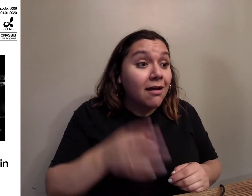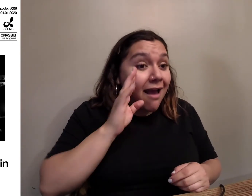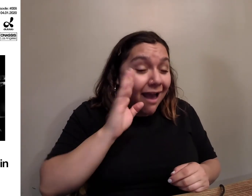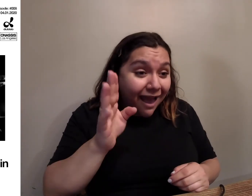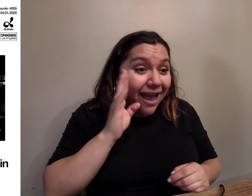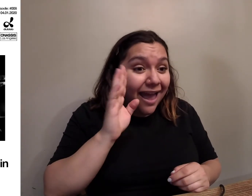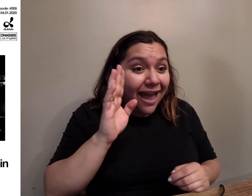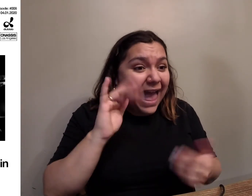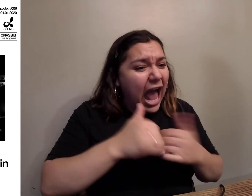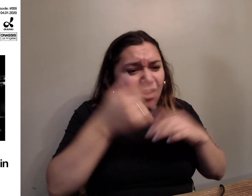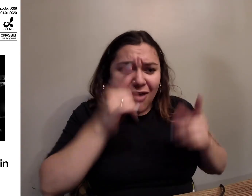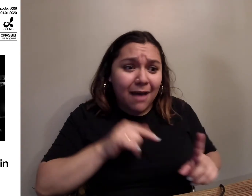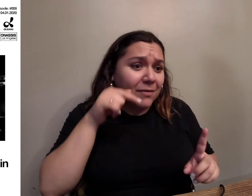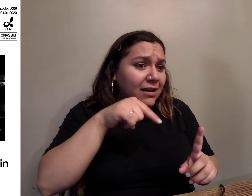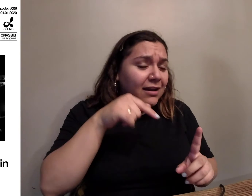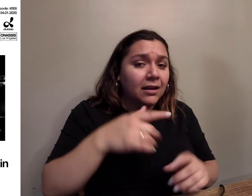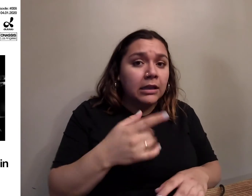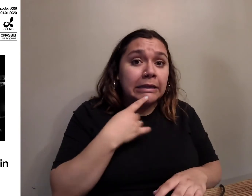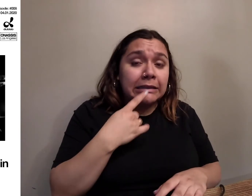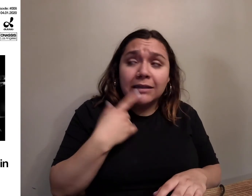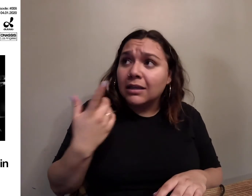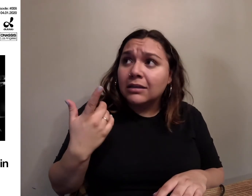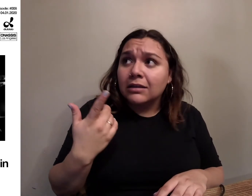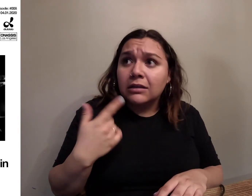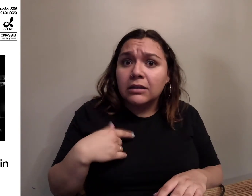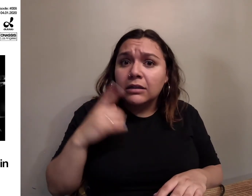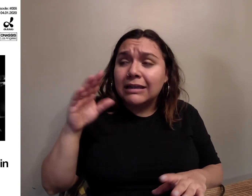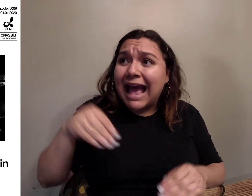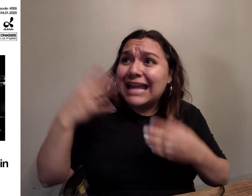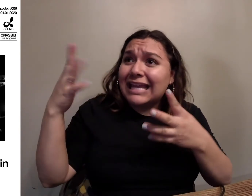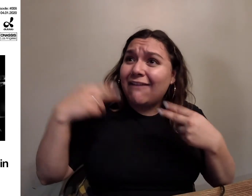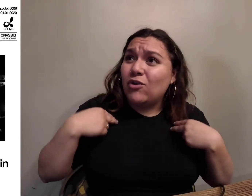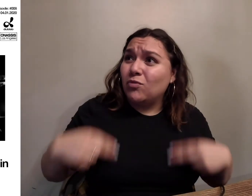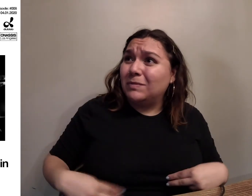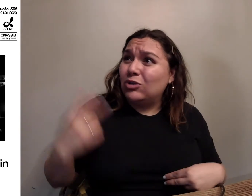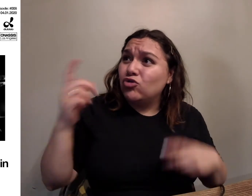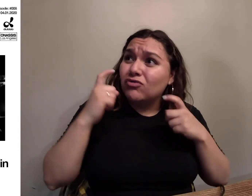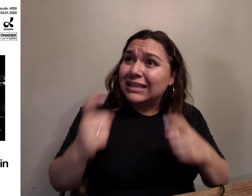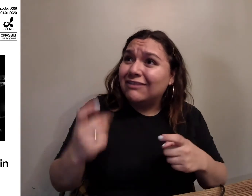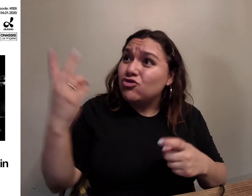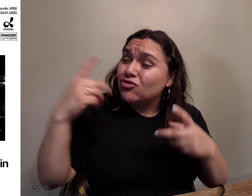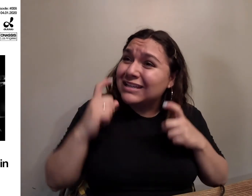Prometheus, how'd this happen? And he said, I gave human beings two gifts.